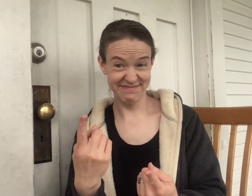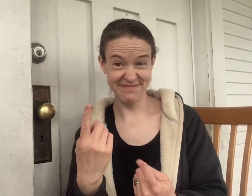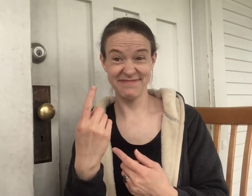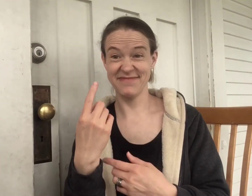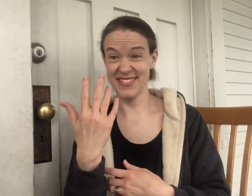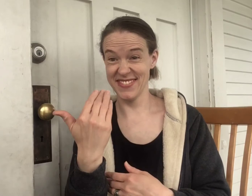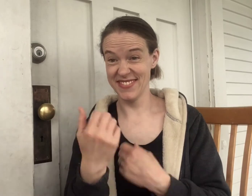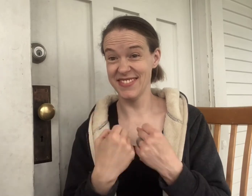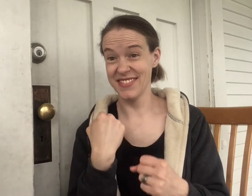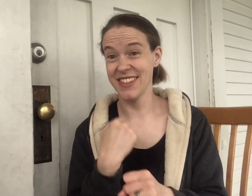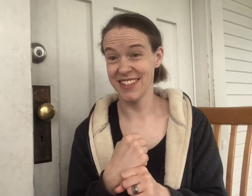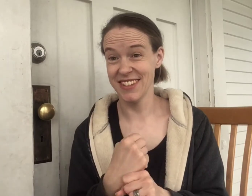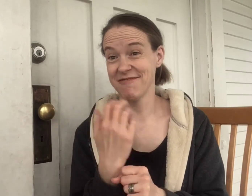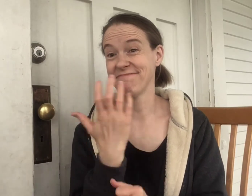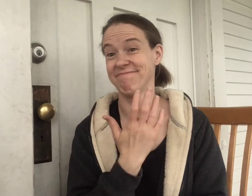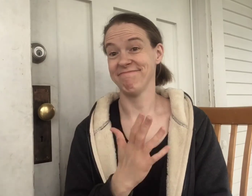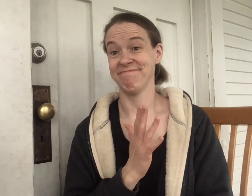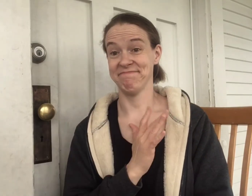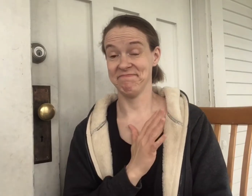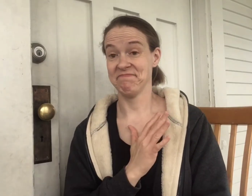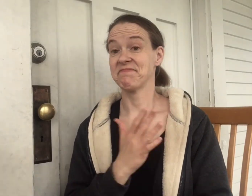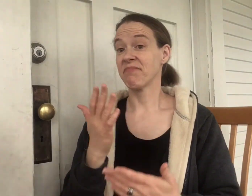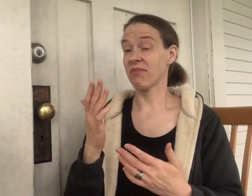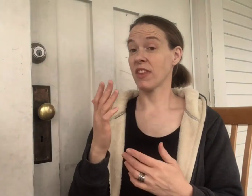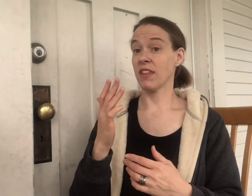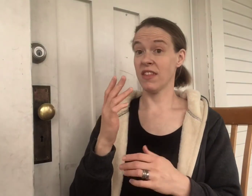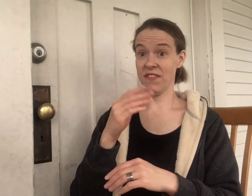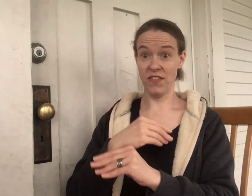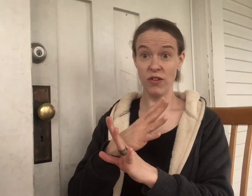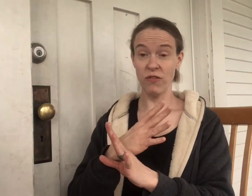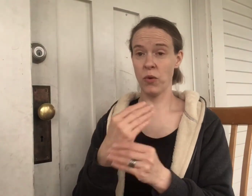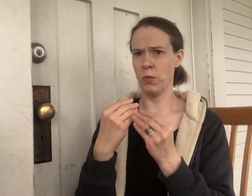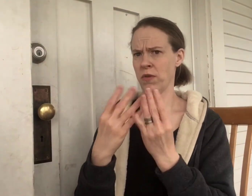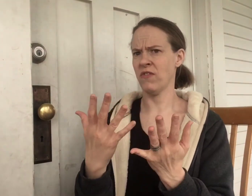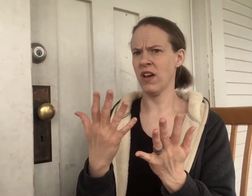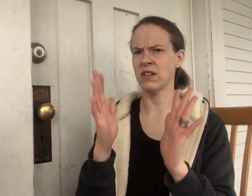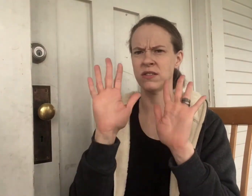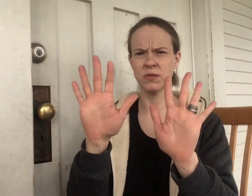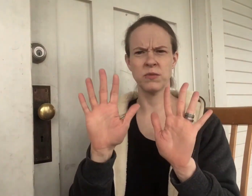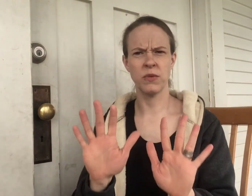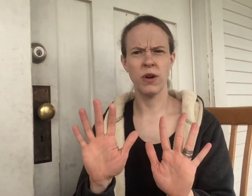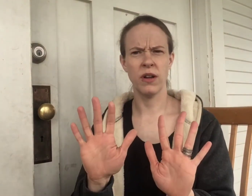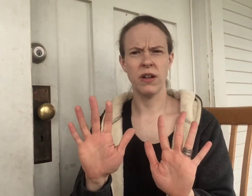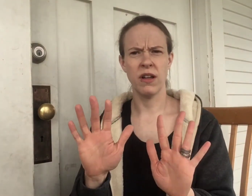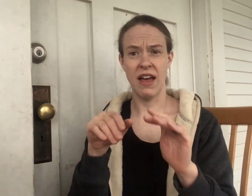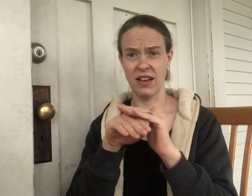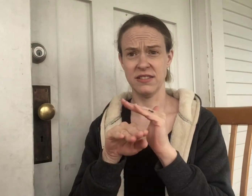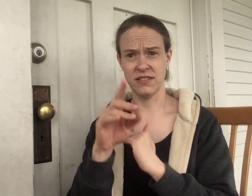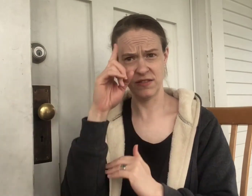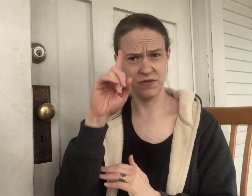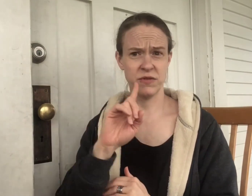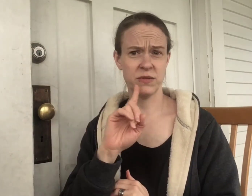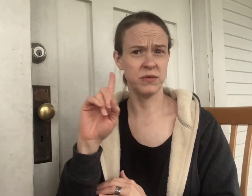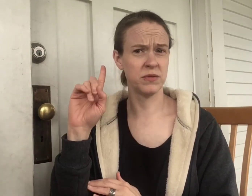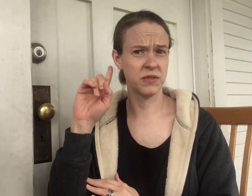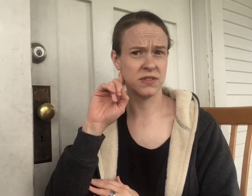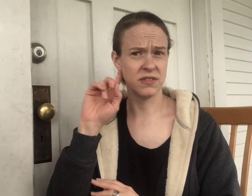video phone for 15 years. Wow, that's really cool. The video phone provides wonderful access for deaf